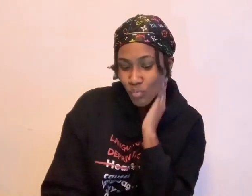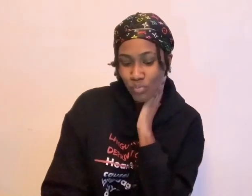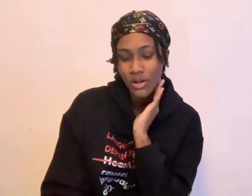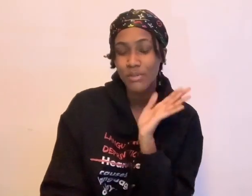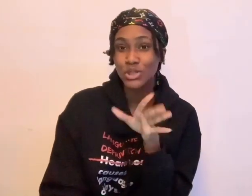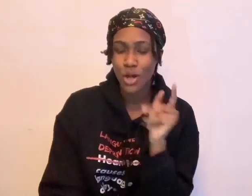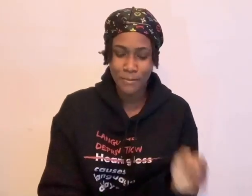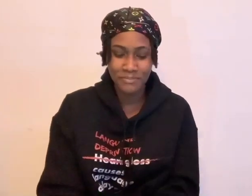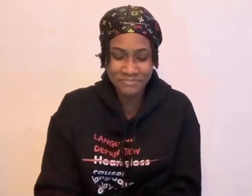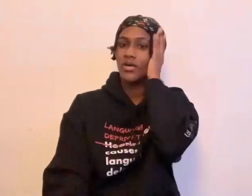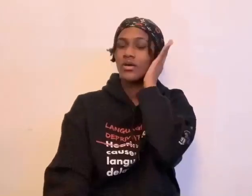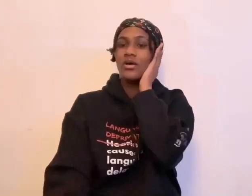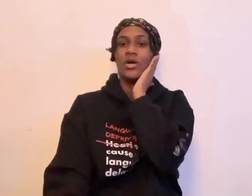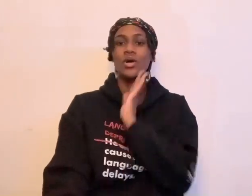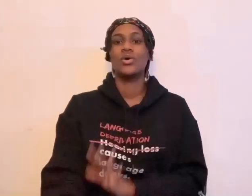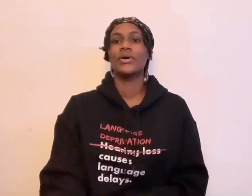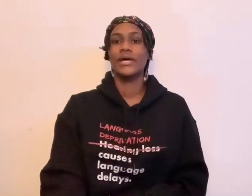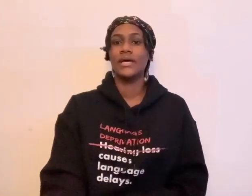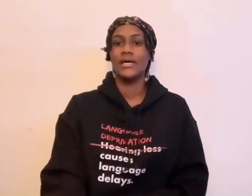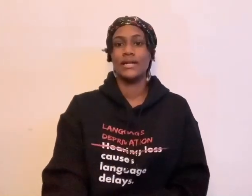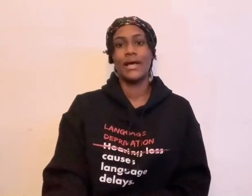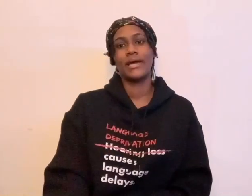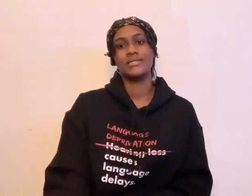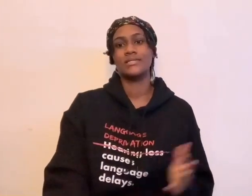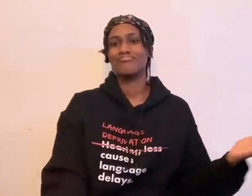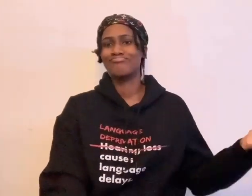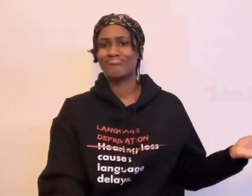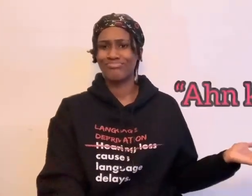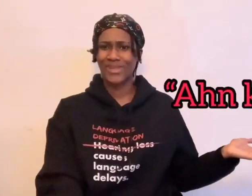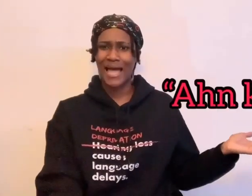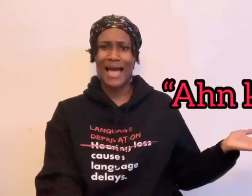Let me stop. Okay, next.